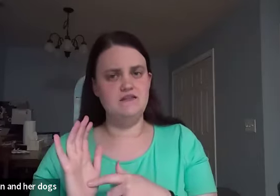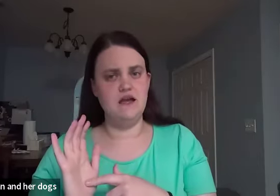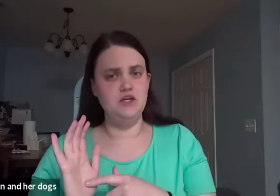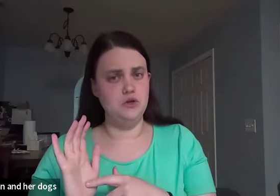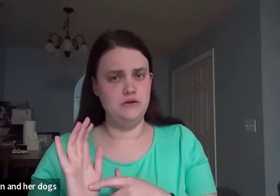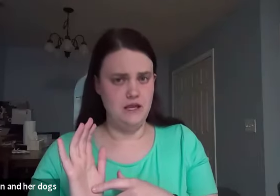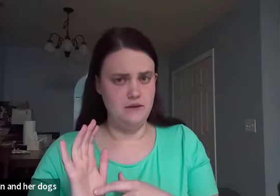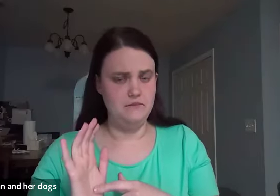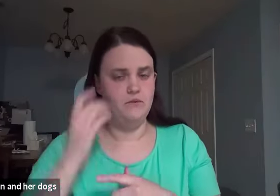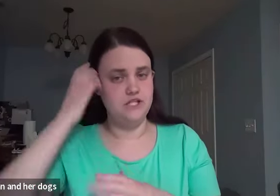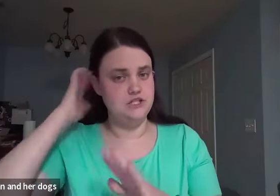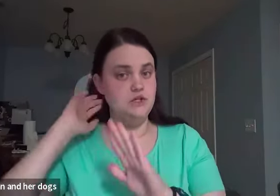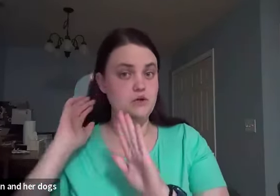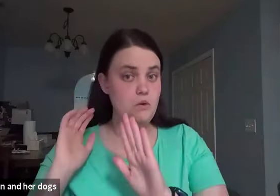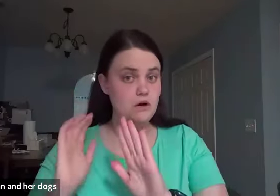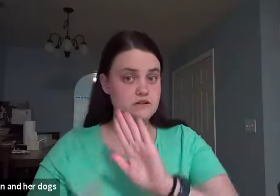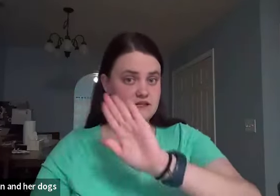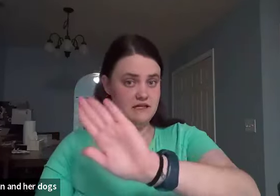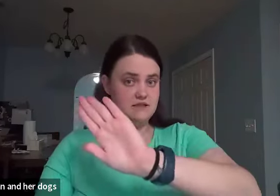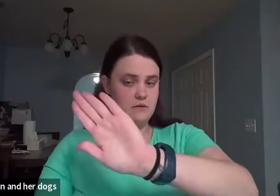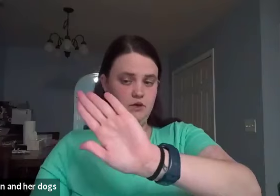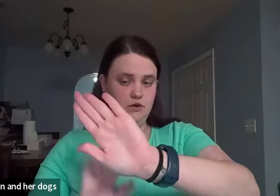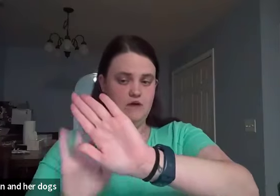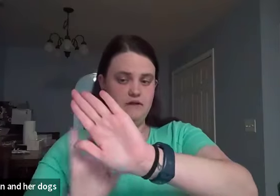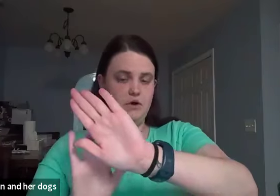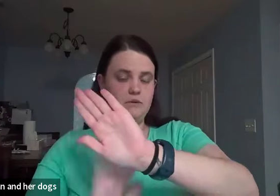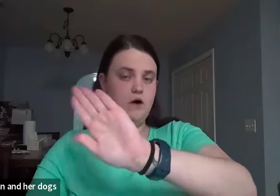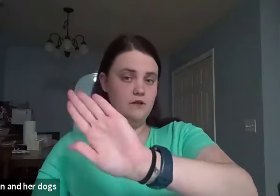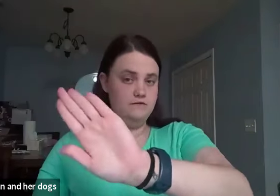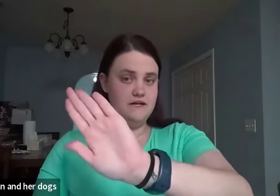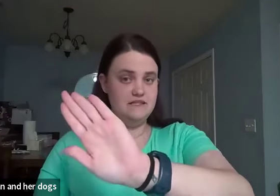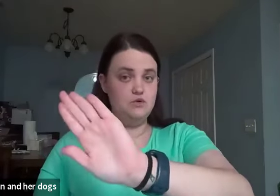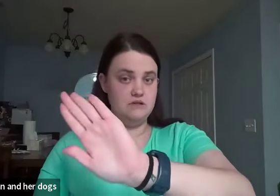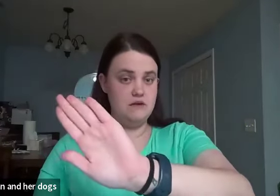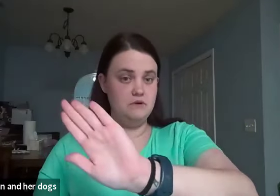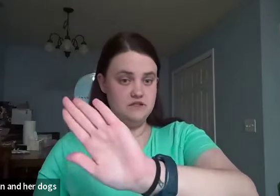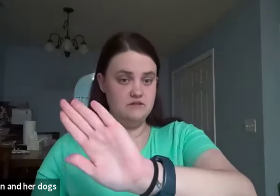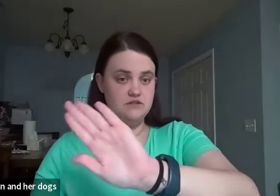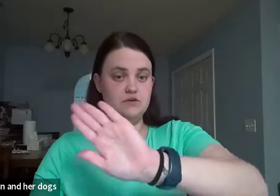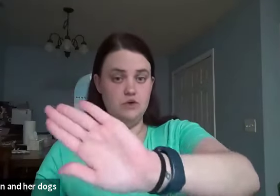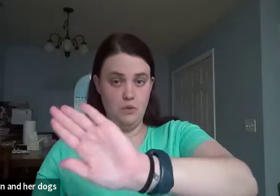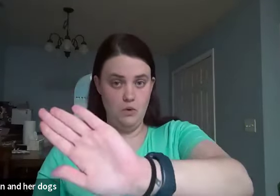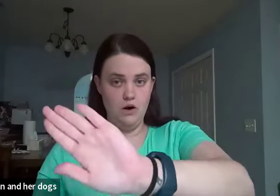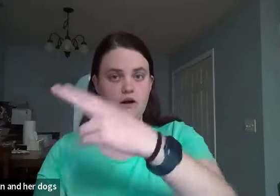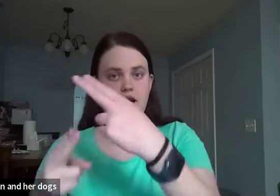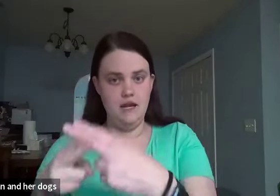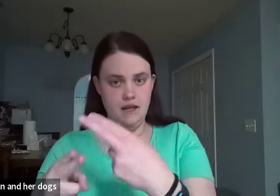saying like your name, which yours is, you have like the open palm and you face it towards that person. So your